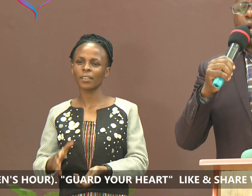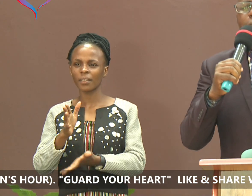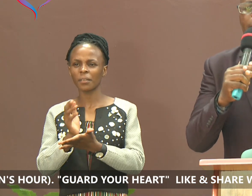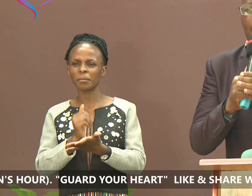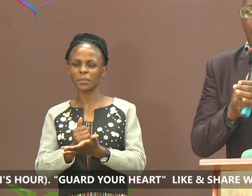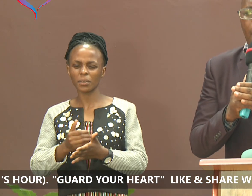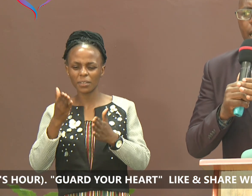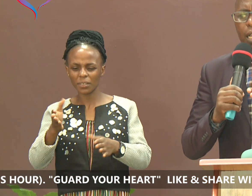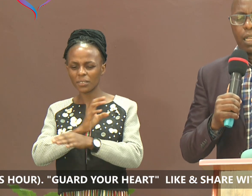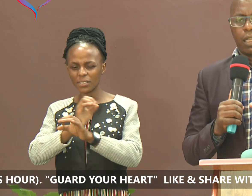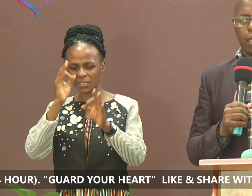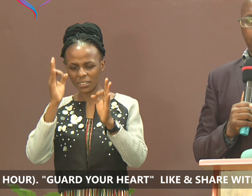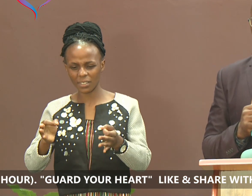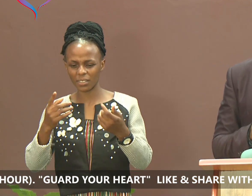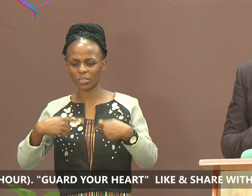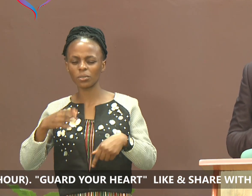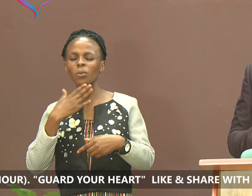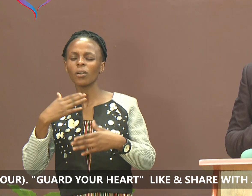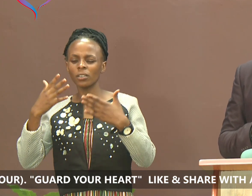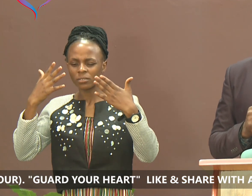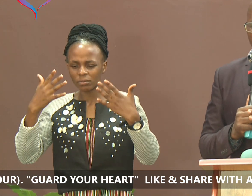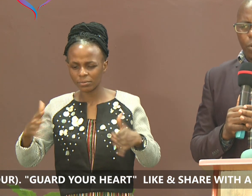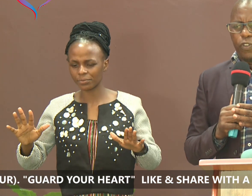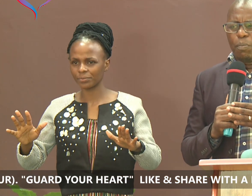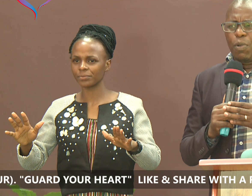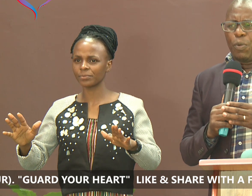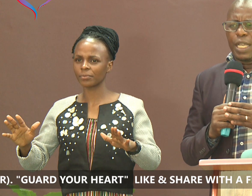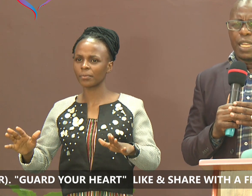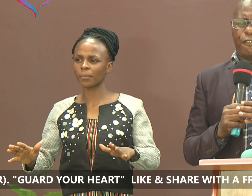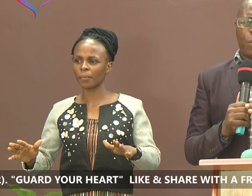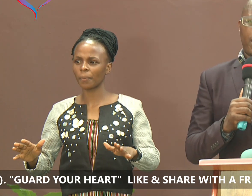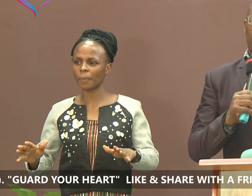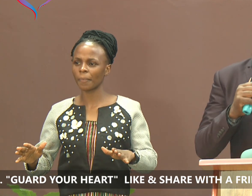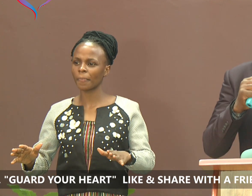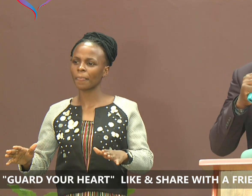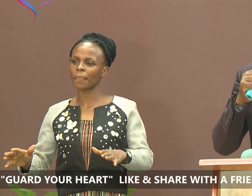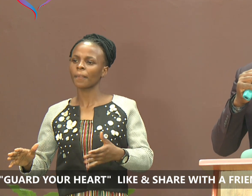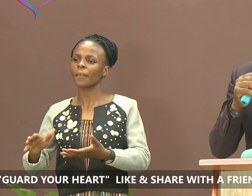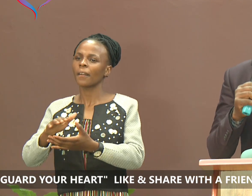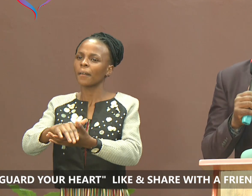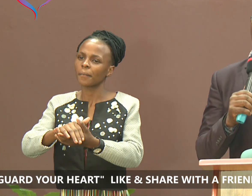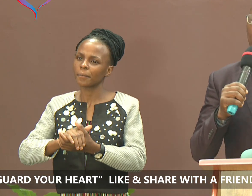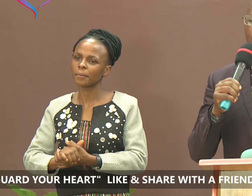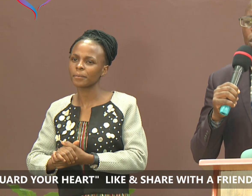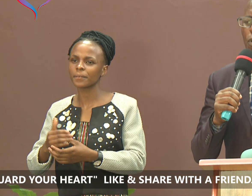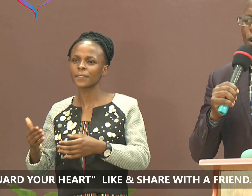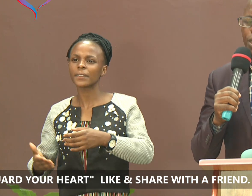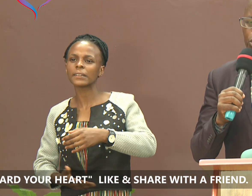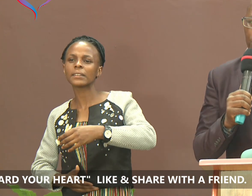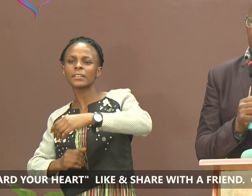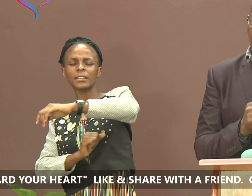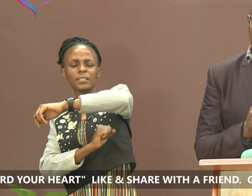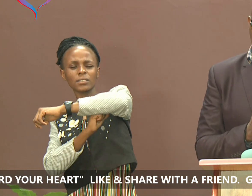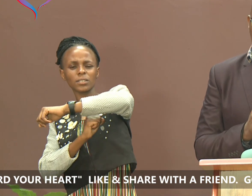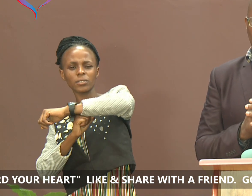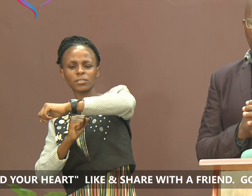chetwagala kumaliriza. Because we have no objective that we want to get to. Obufumbo foundations kwebuzimbira yabukola yakola ko